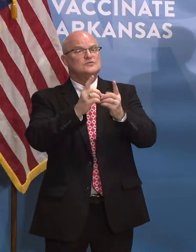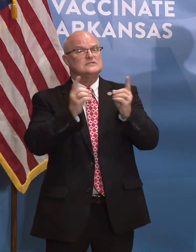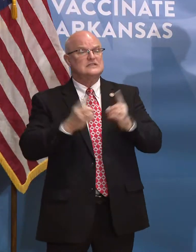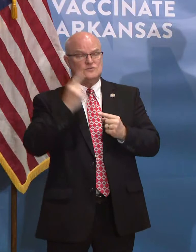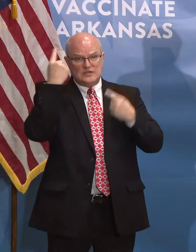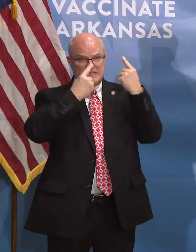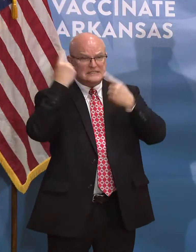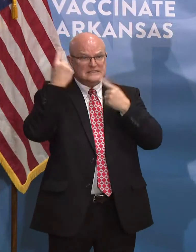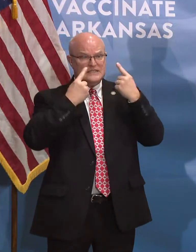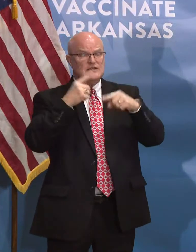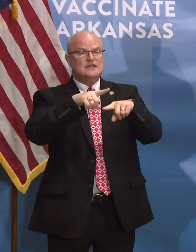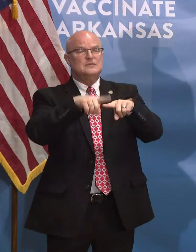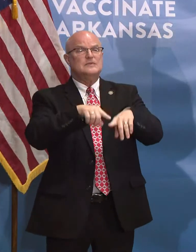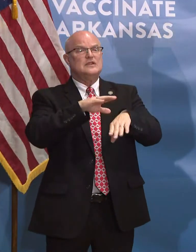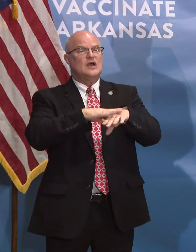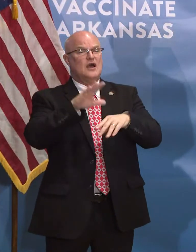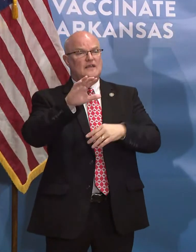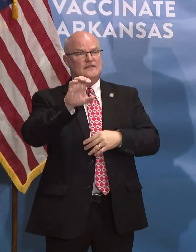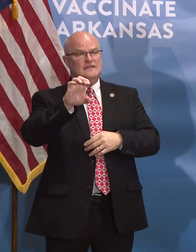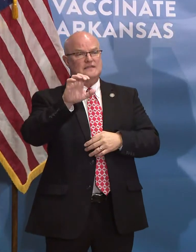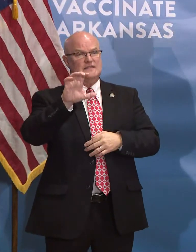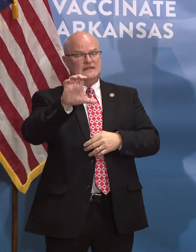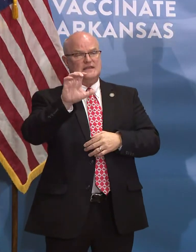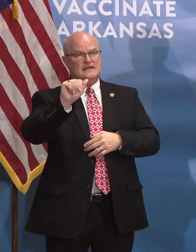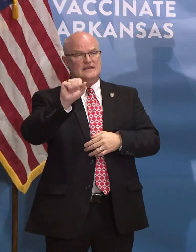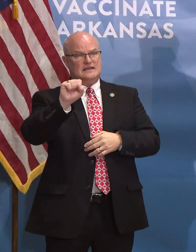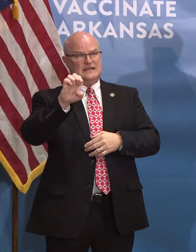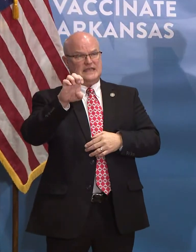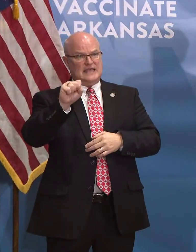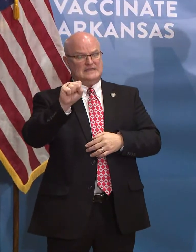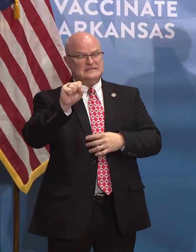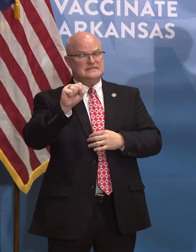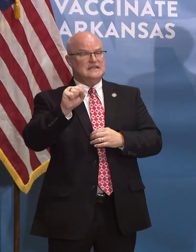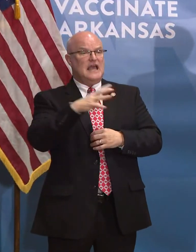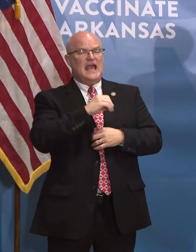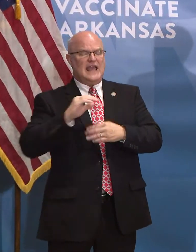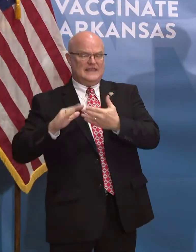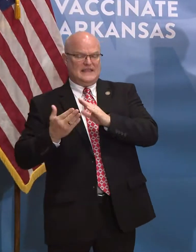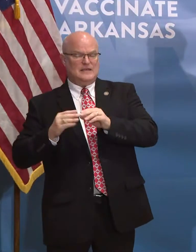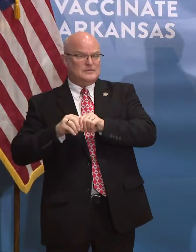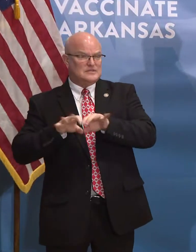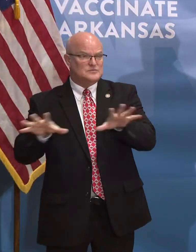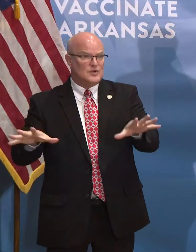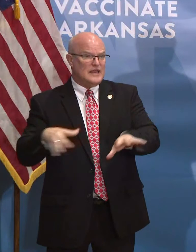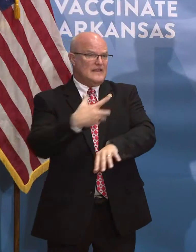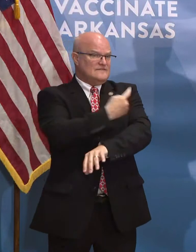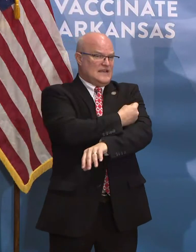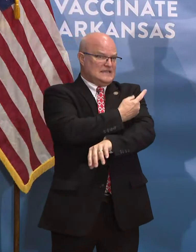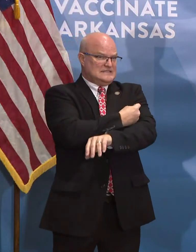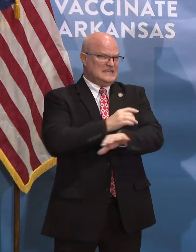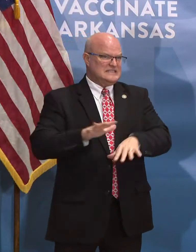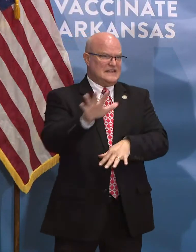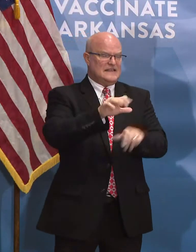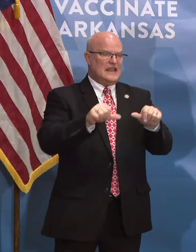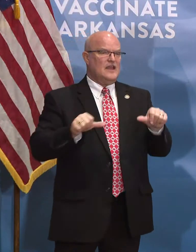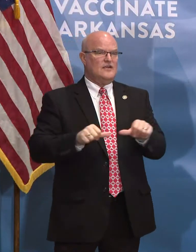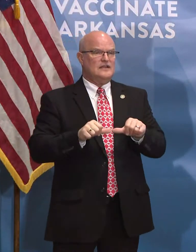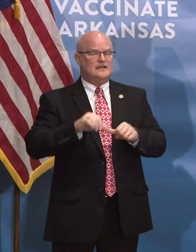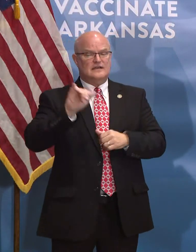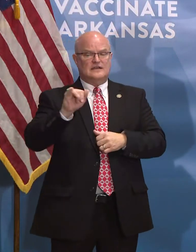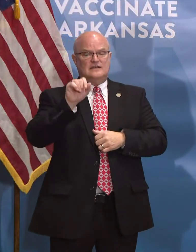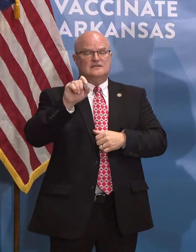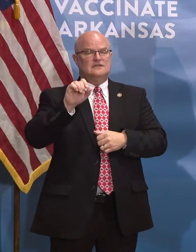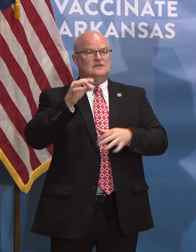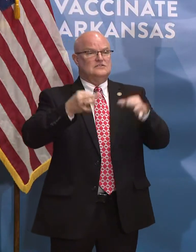should consider depending upon the cases, the level of community spread, and the level of vaccinations. Judge Fox's